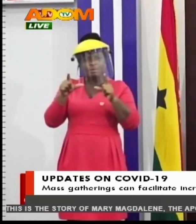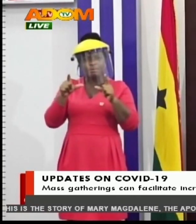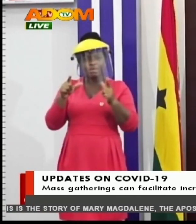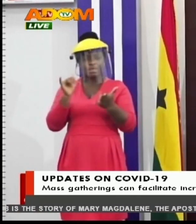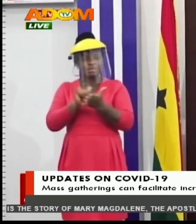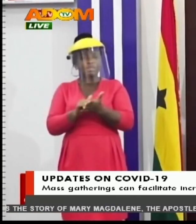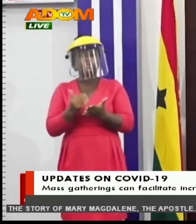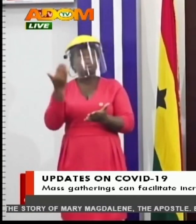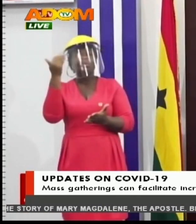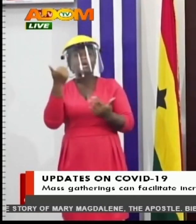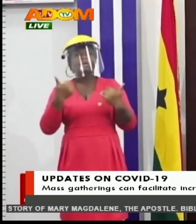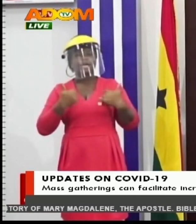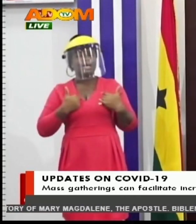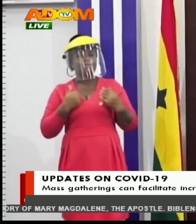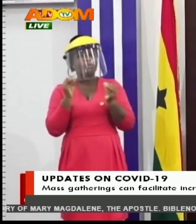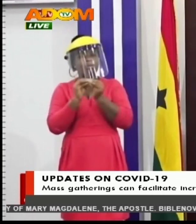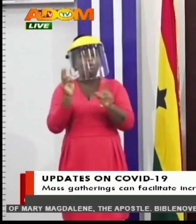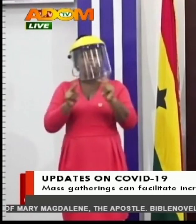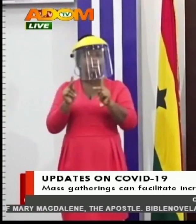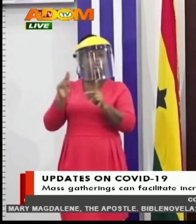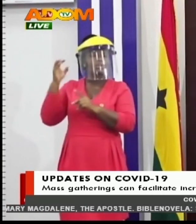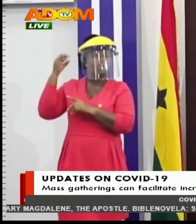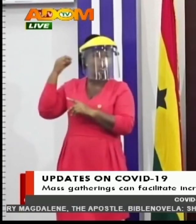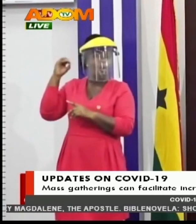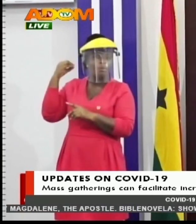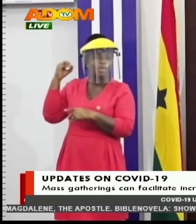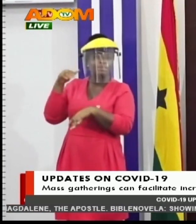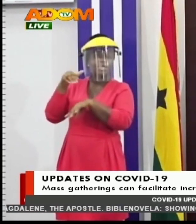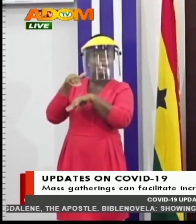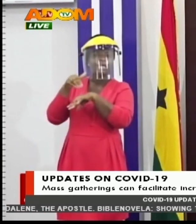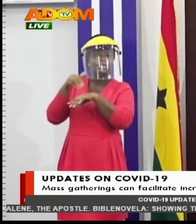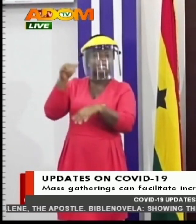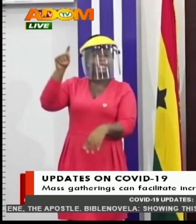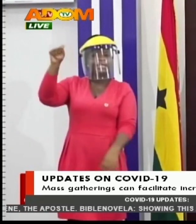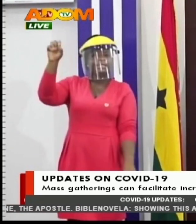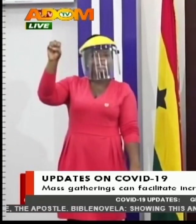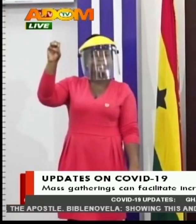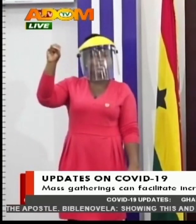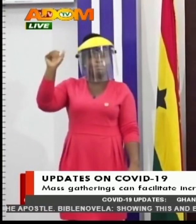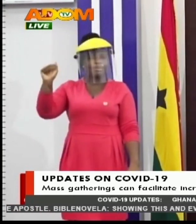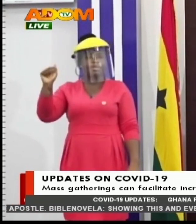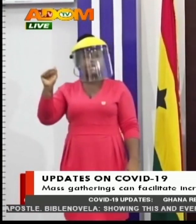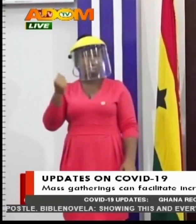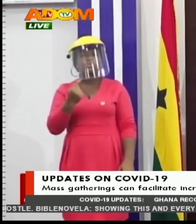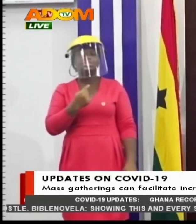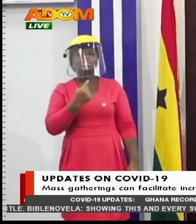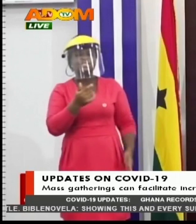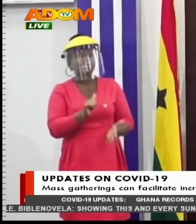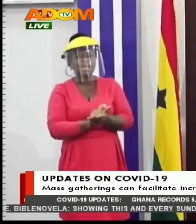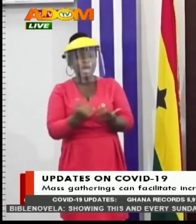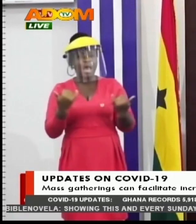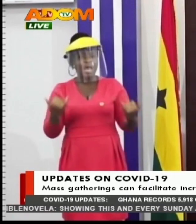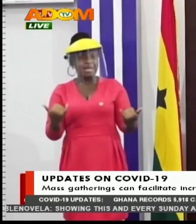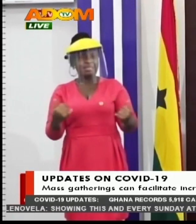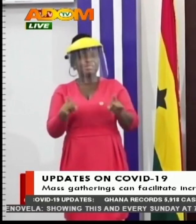address the challenge. So in that context, a high probability team led by the Director General of Ghana Health Service went